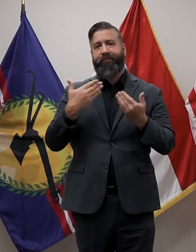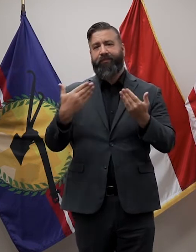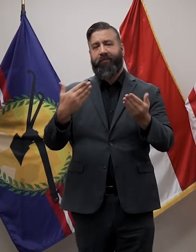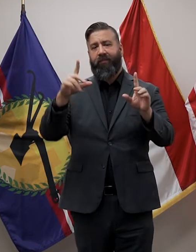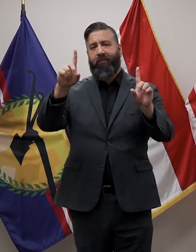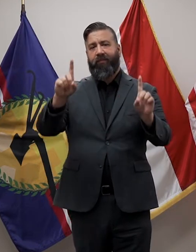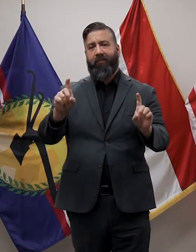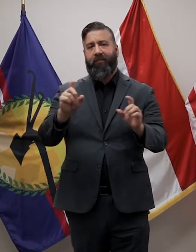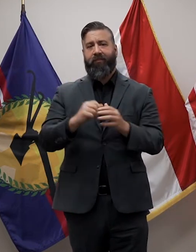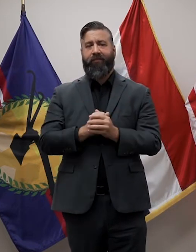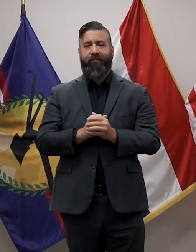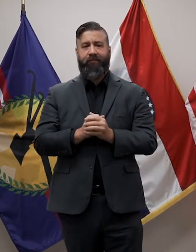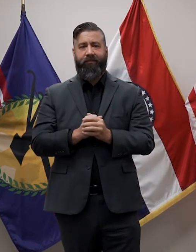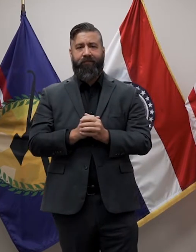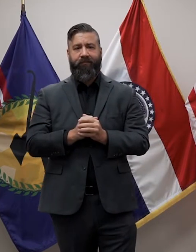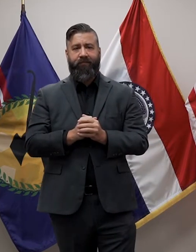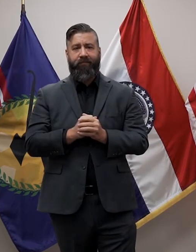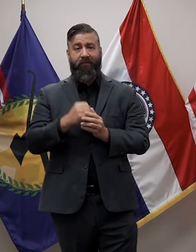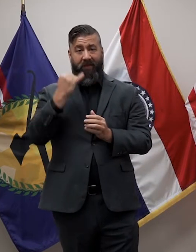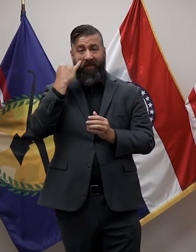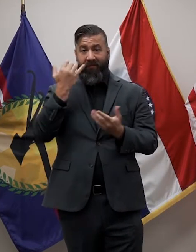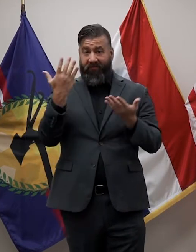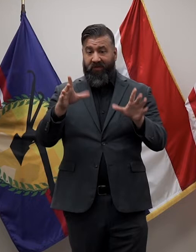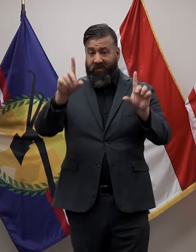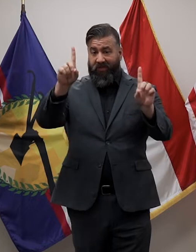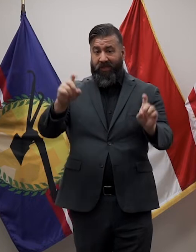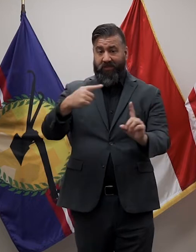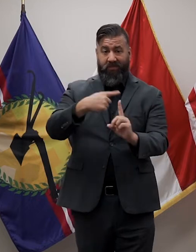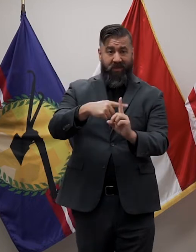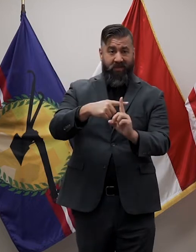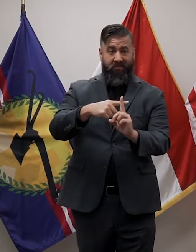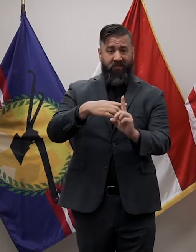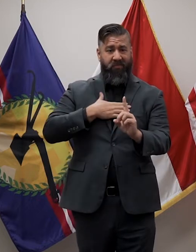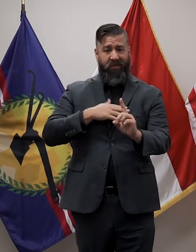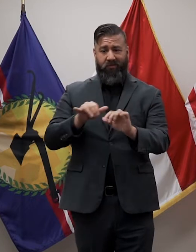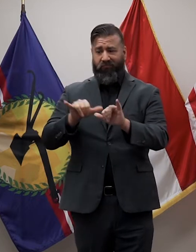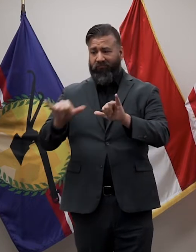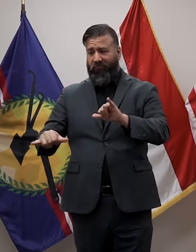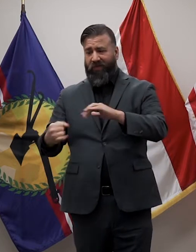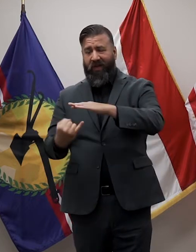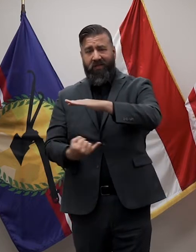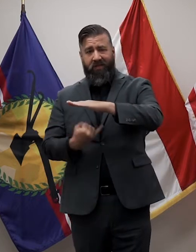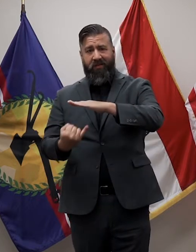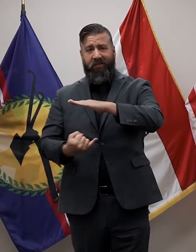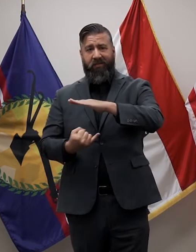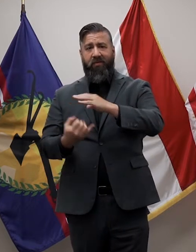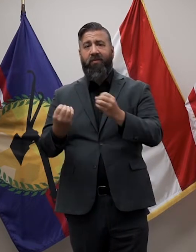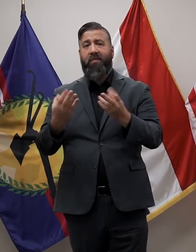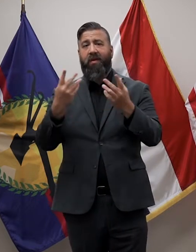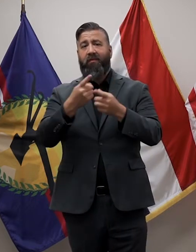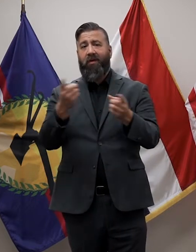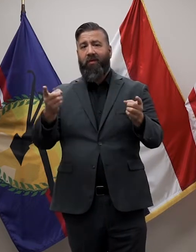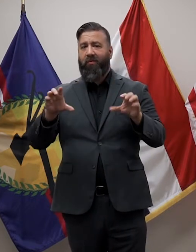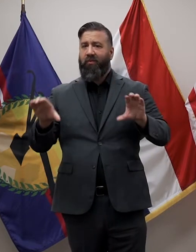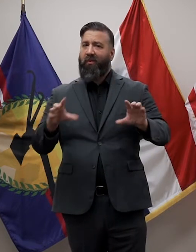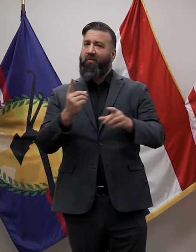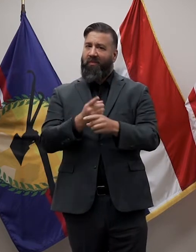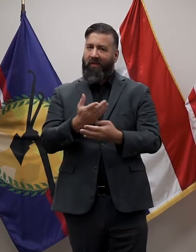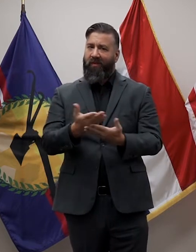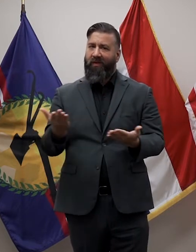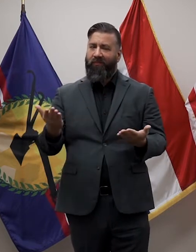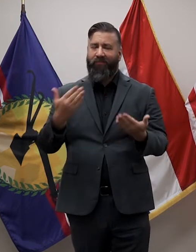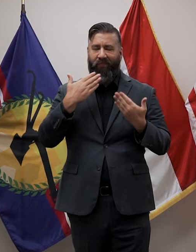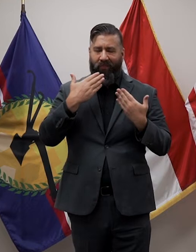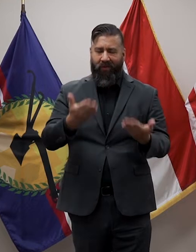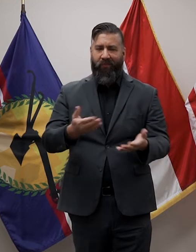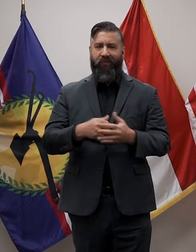If you test positive, please isolate yourself so that you limit transmission. So many of you are doing the right thing.